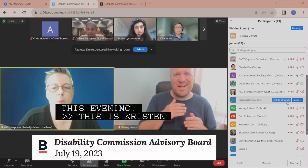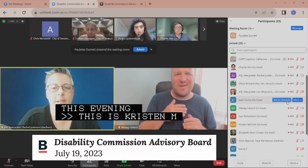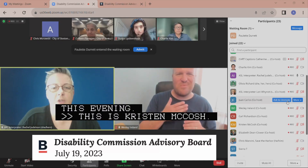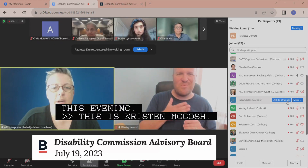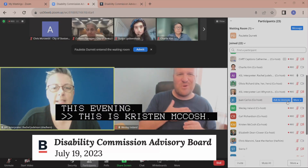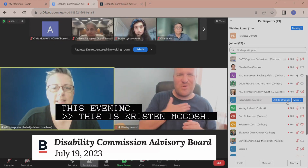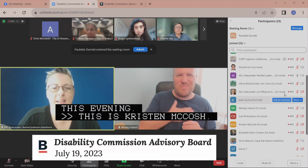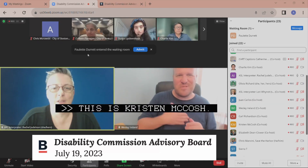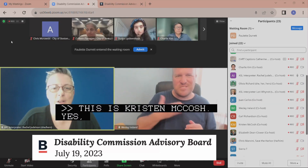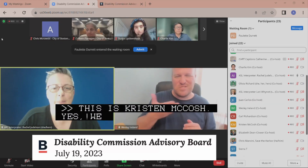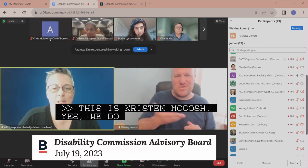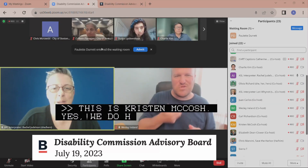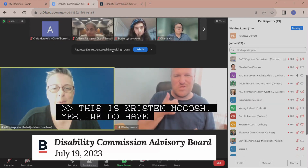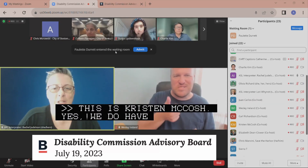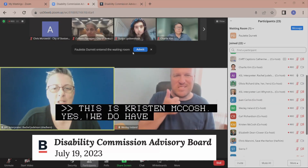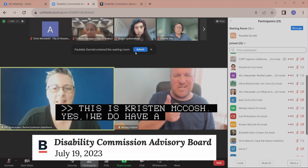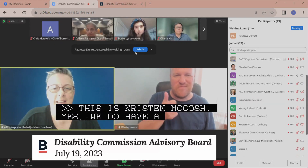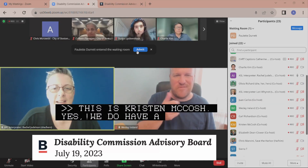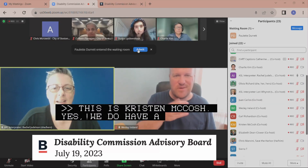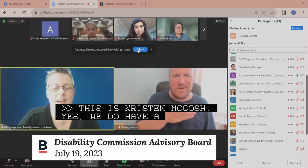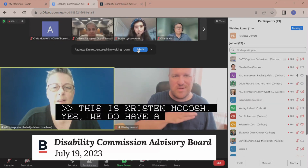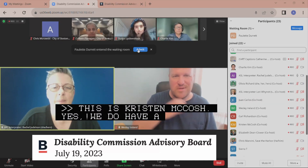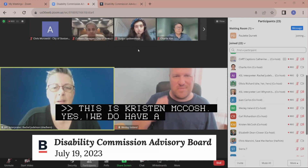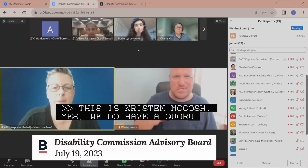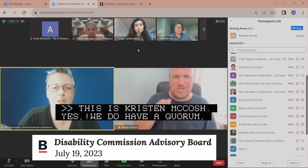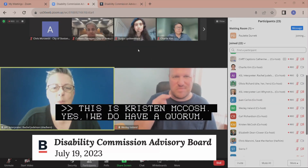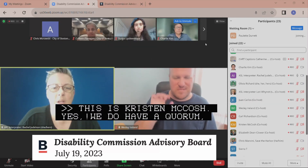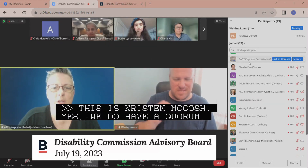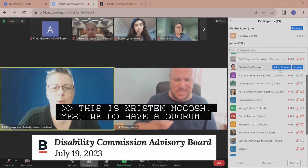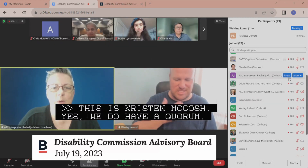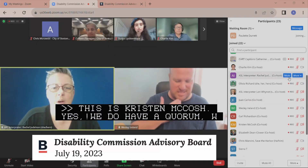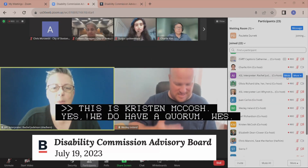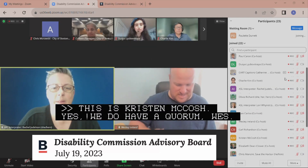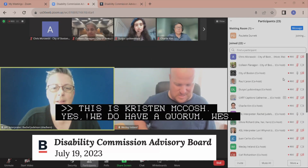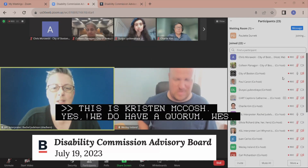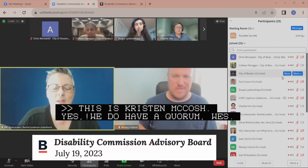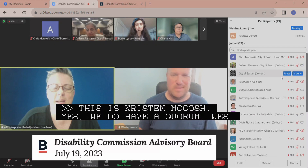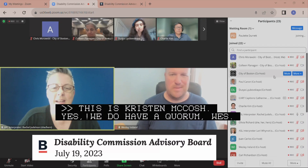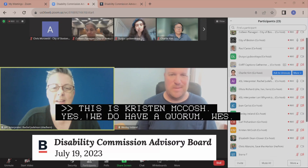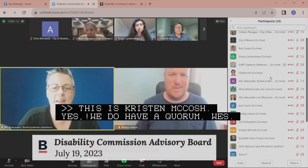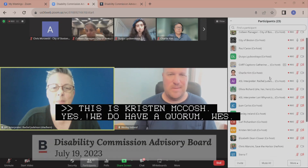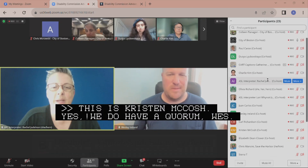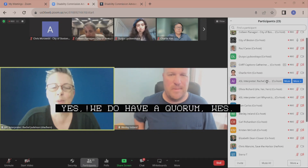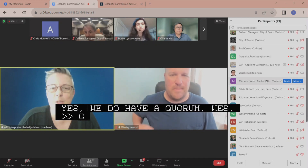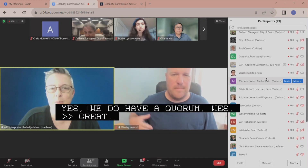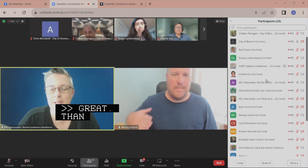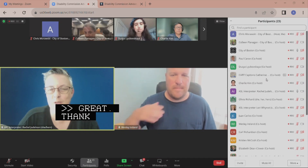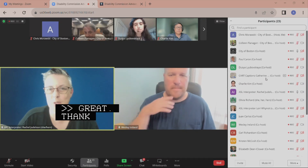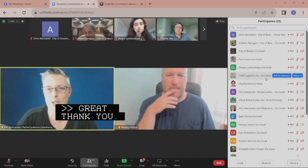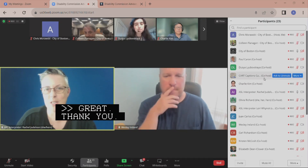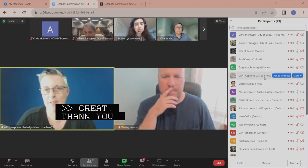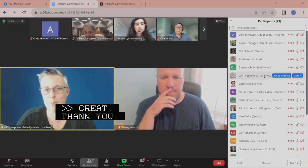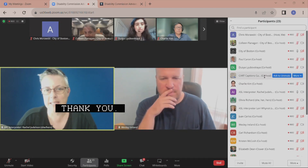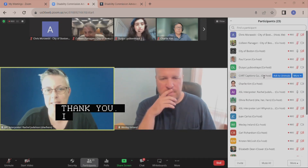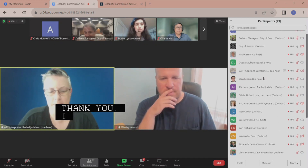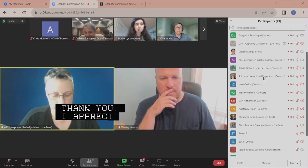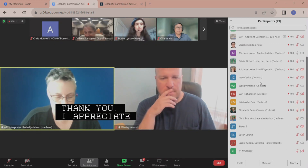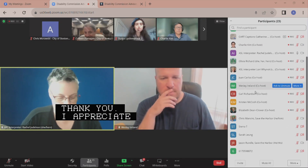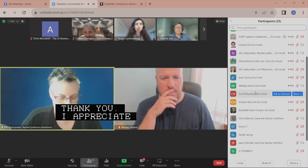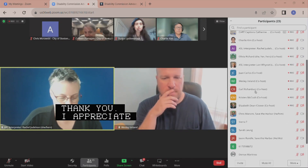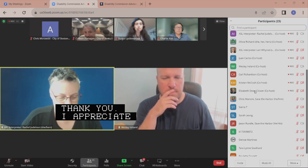This is Wes. Great. Thank you very much. I appreciate that. Commissioner, while you are with us and have the mic, would you mind introducing yourself,